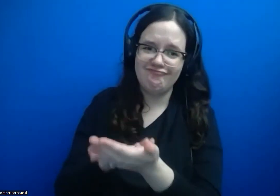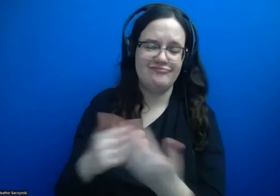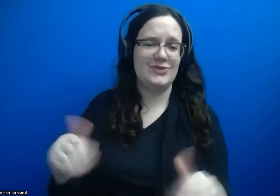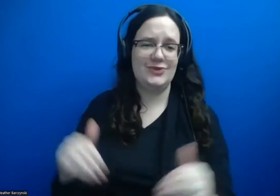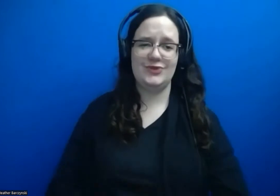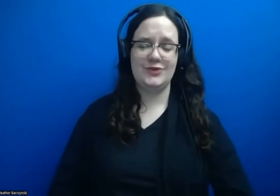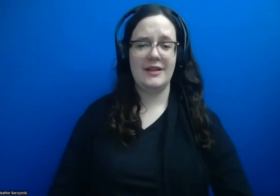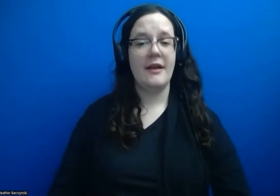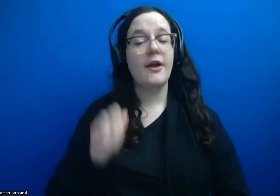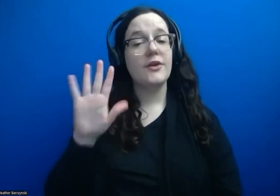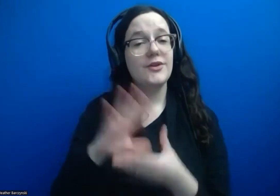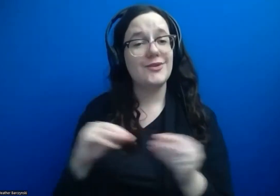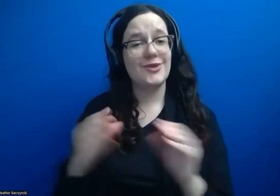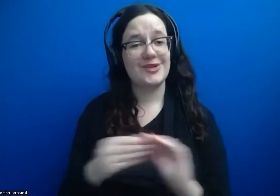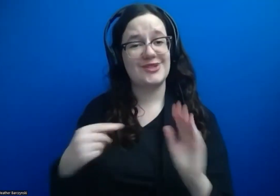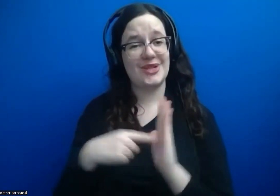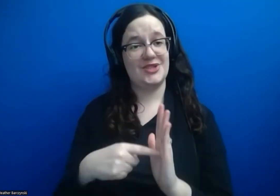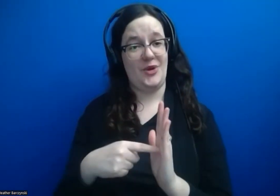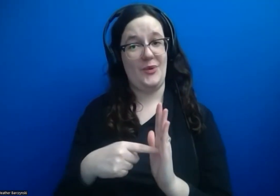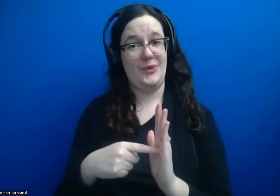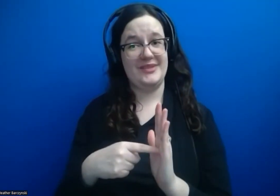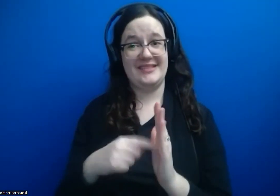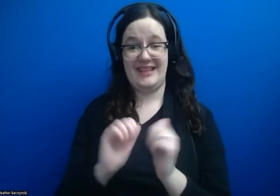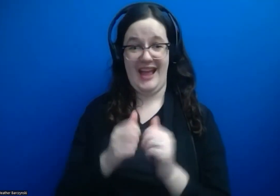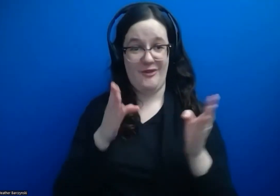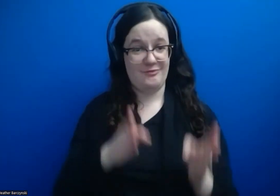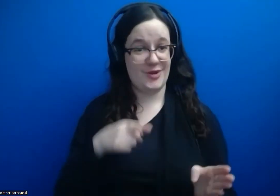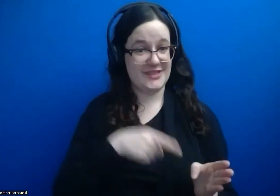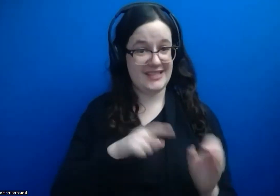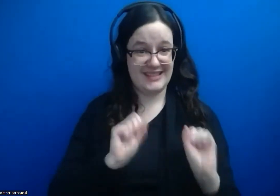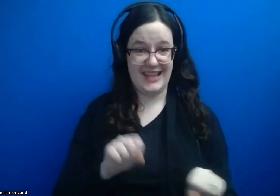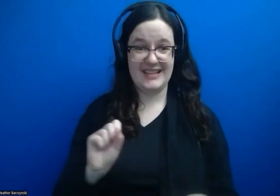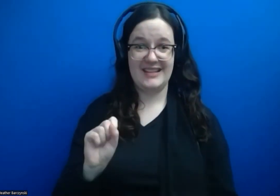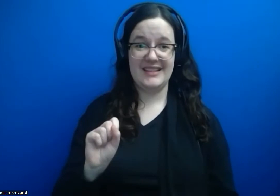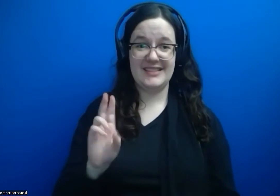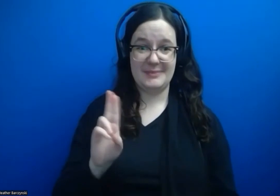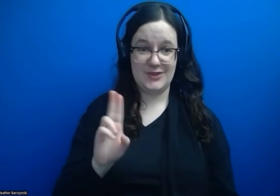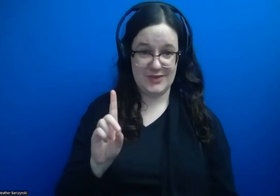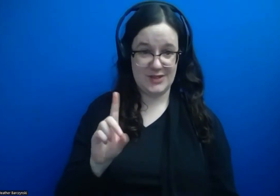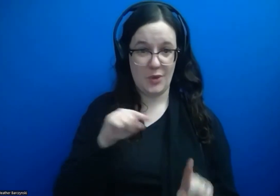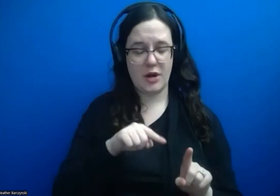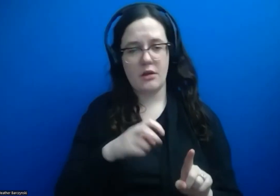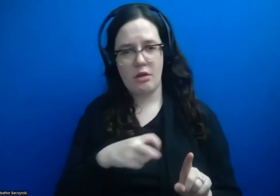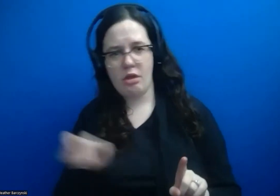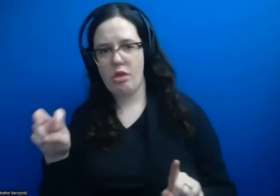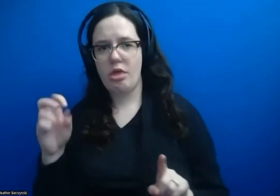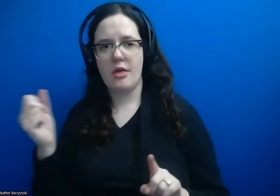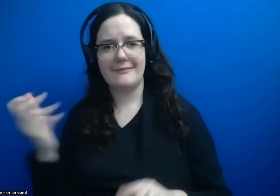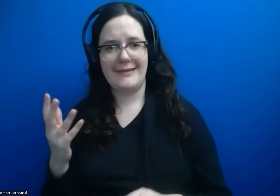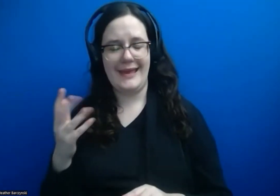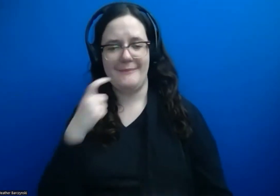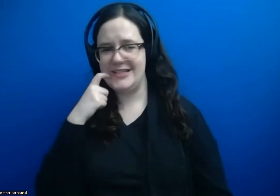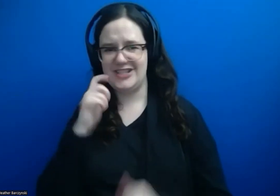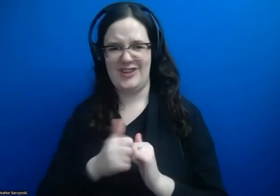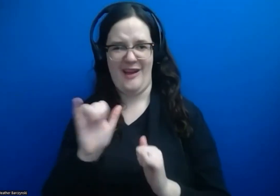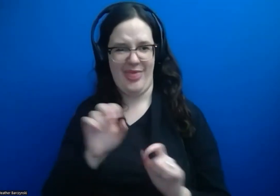just shows how one can go from substance use disorder to gambling addiction. We have so much to learn from you, and I'm so excited to